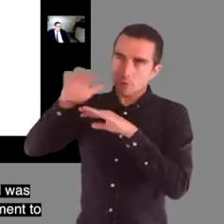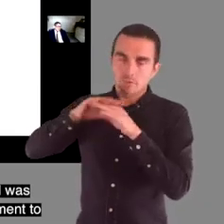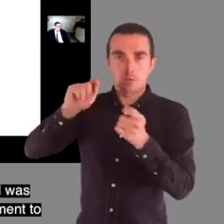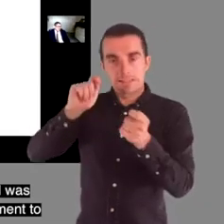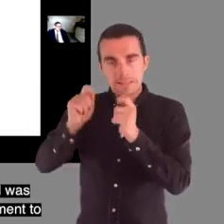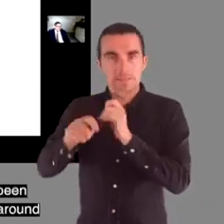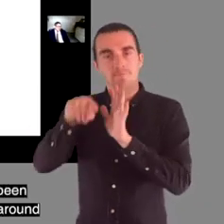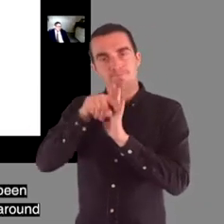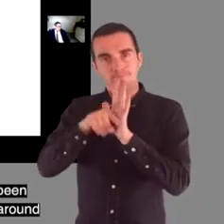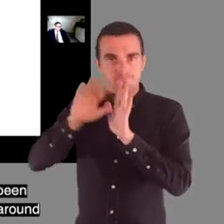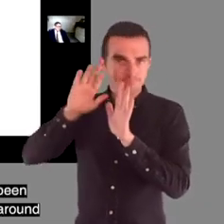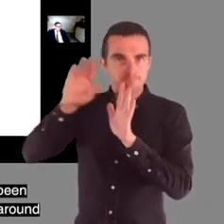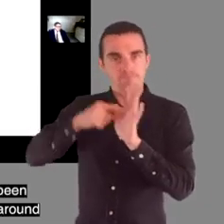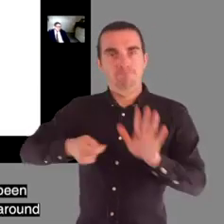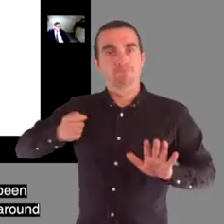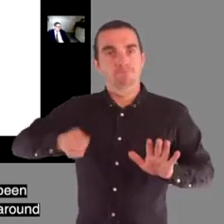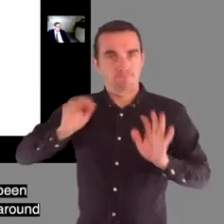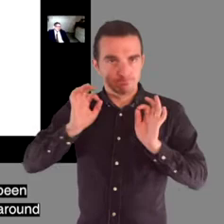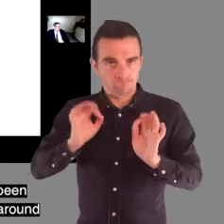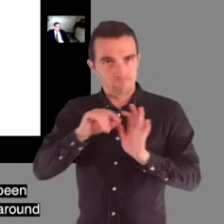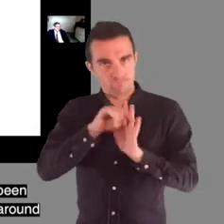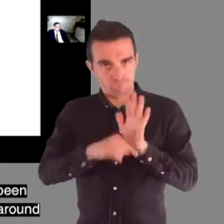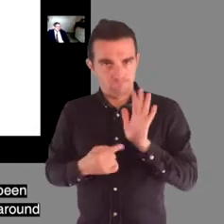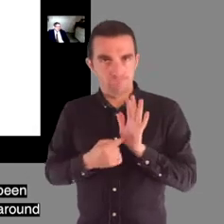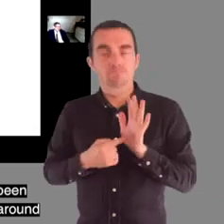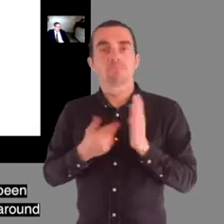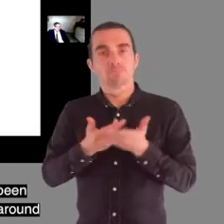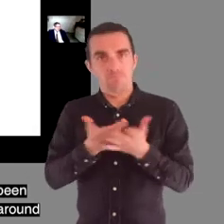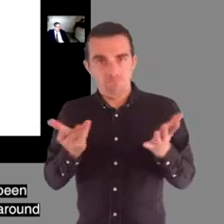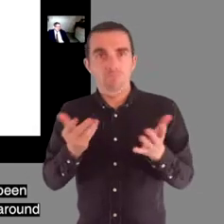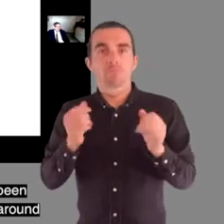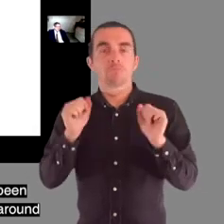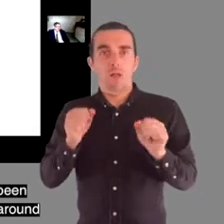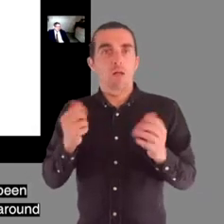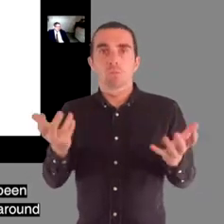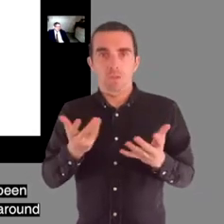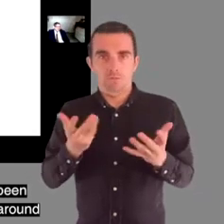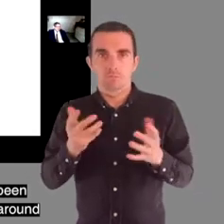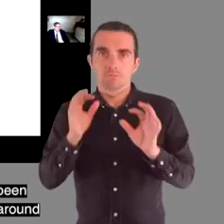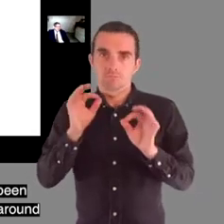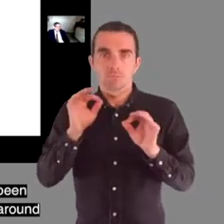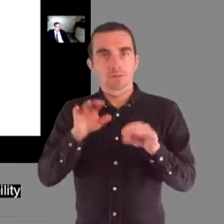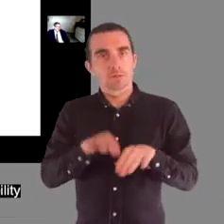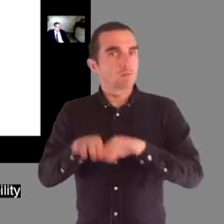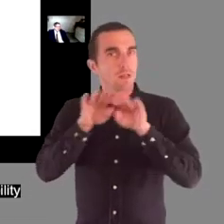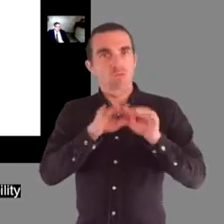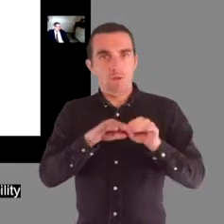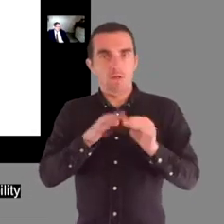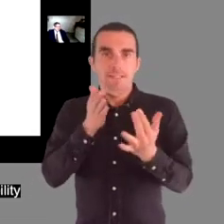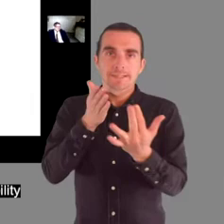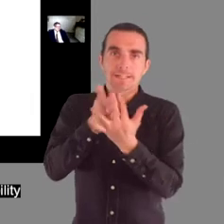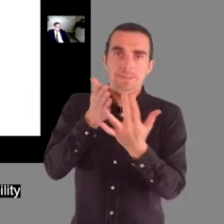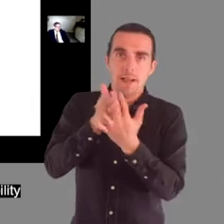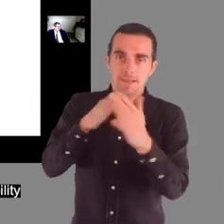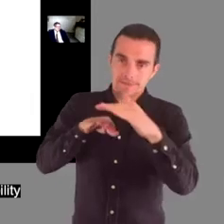the government to improve legislation that had been enacted or was to be enacted around creating a